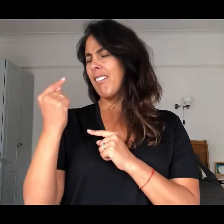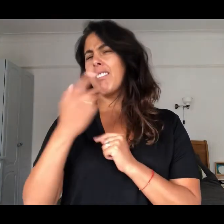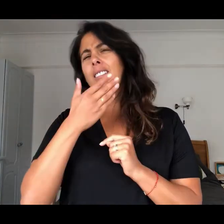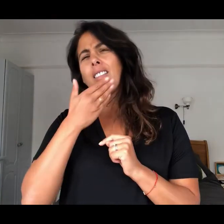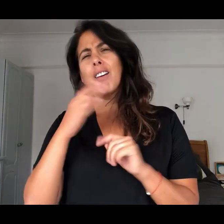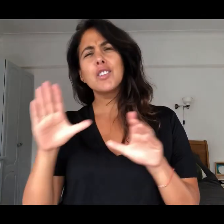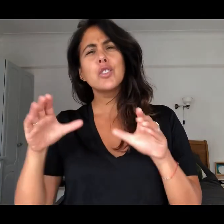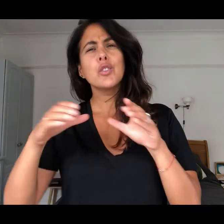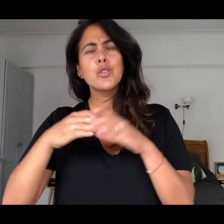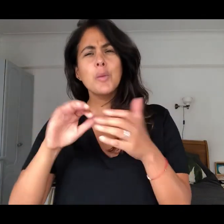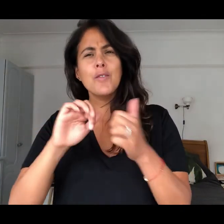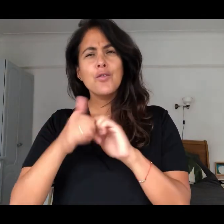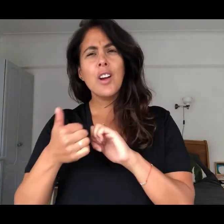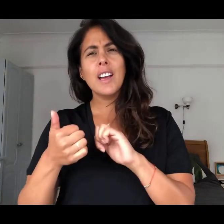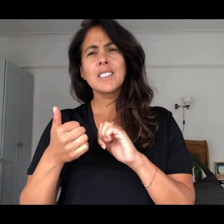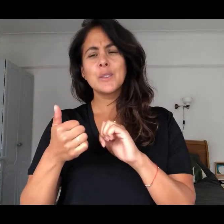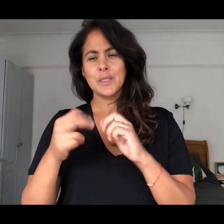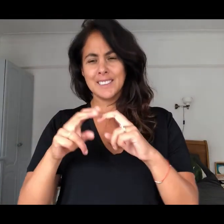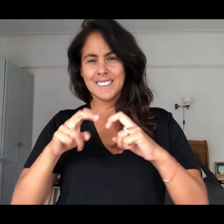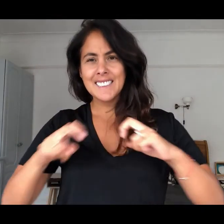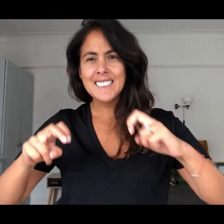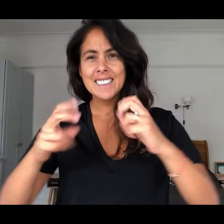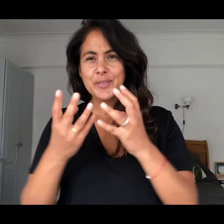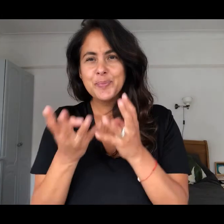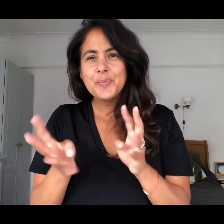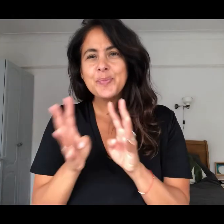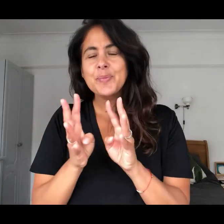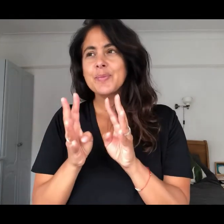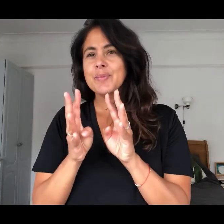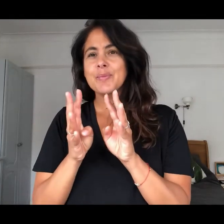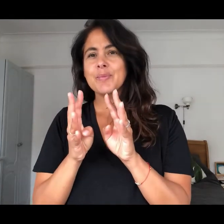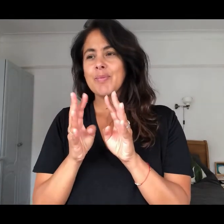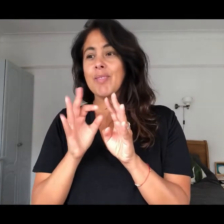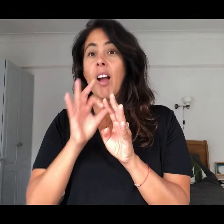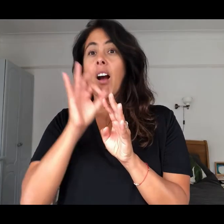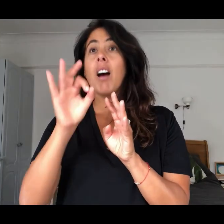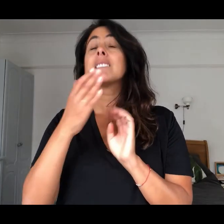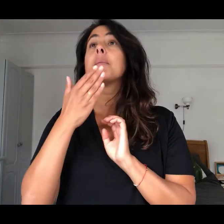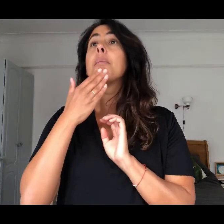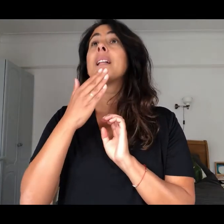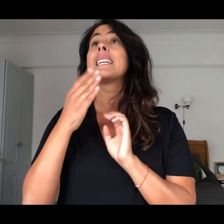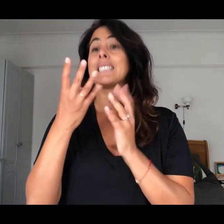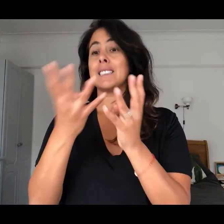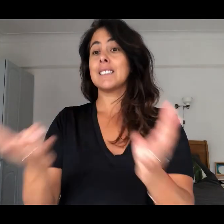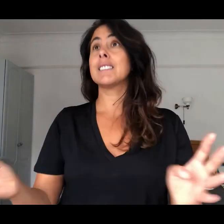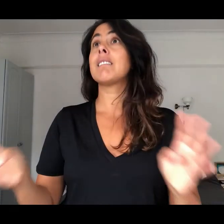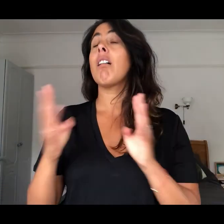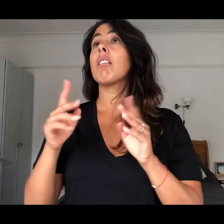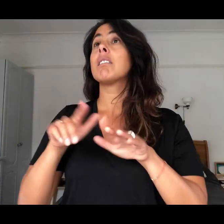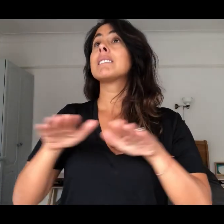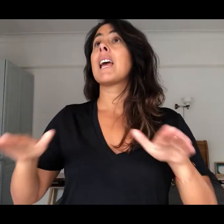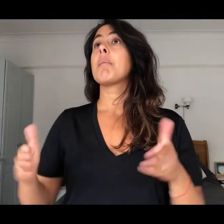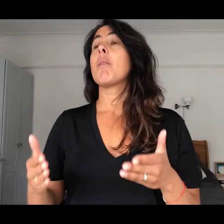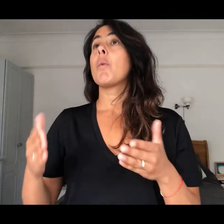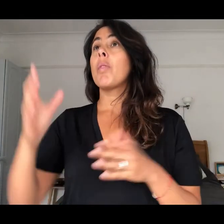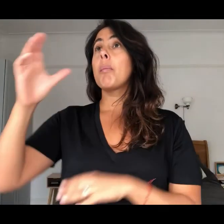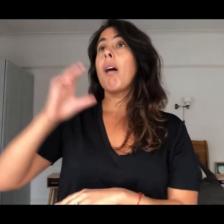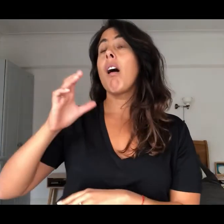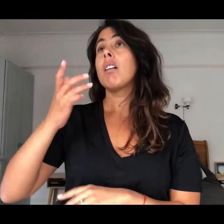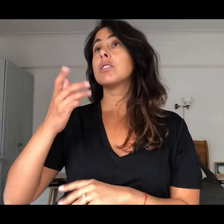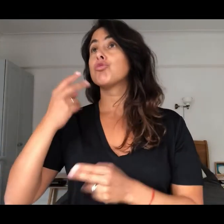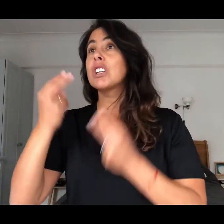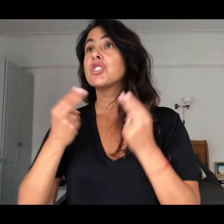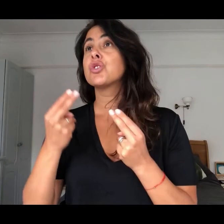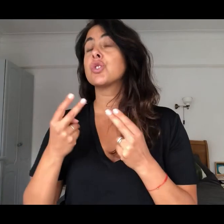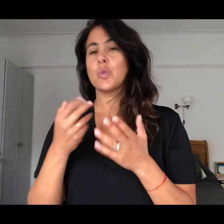We had a lovely group of friends back then. We'd always sit in a circle, always ask for the big circular table in bars and